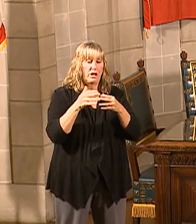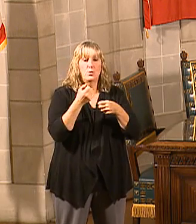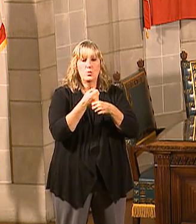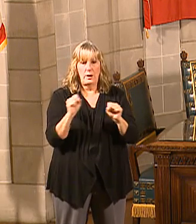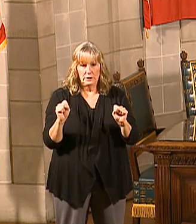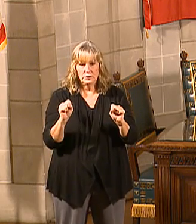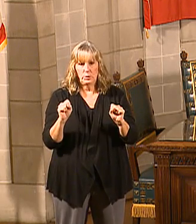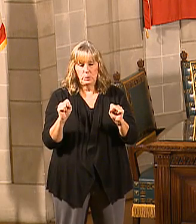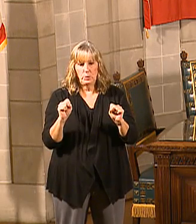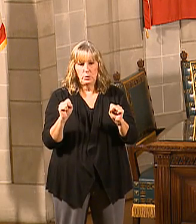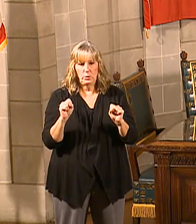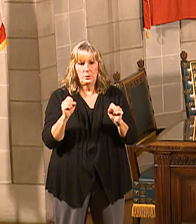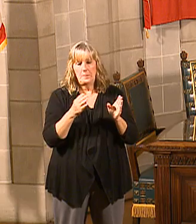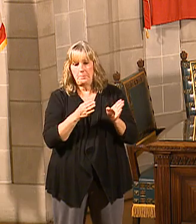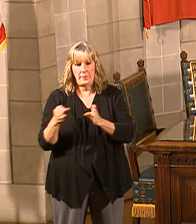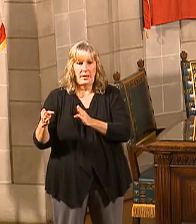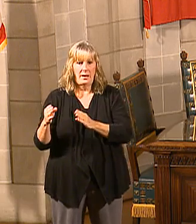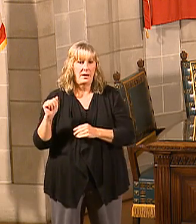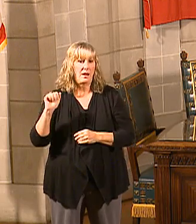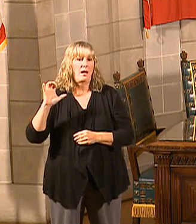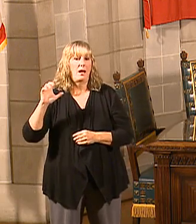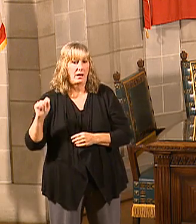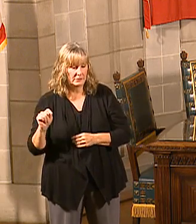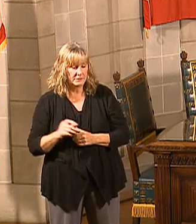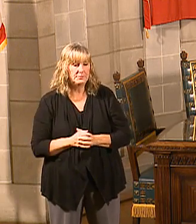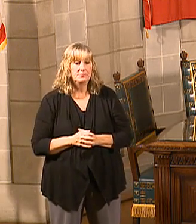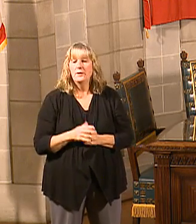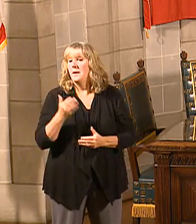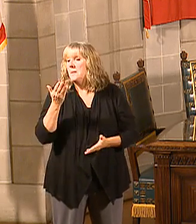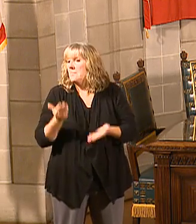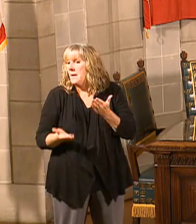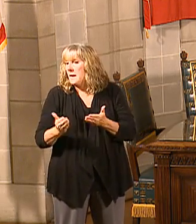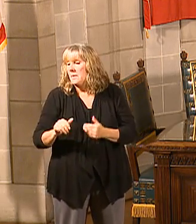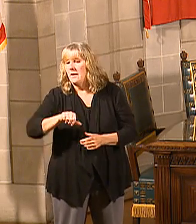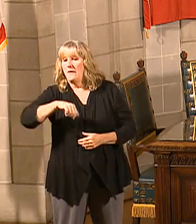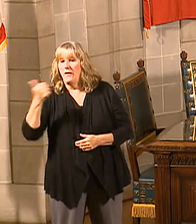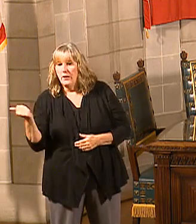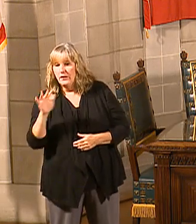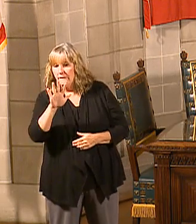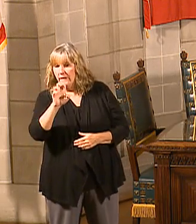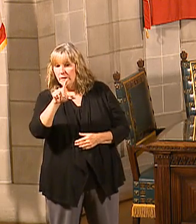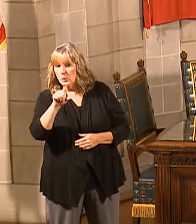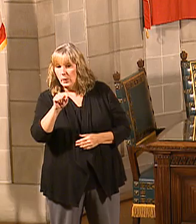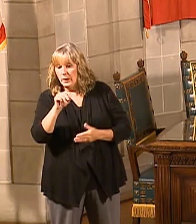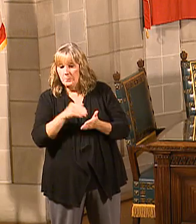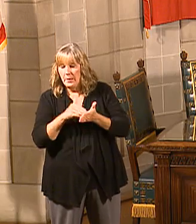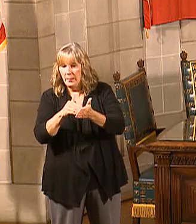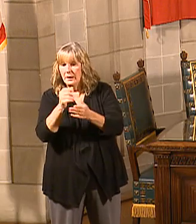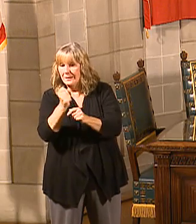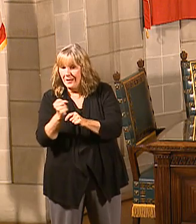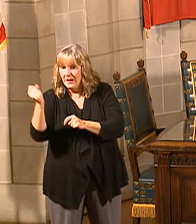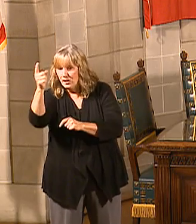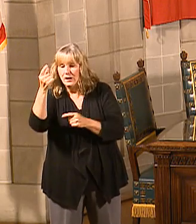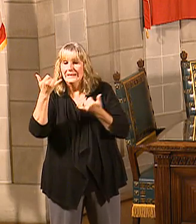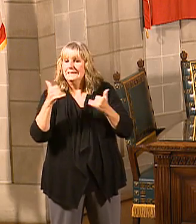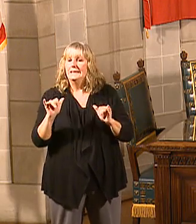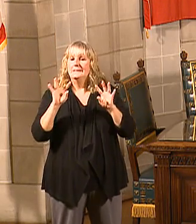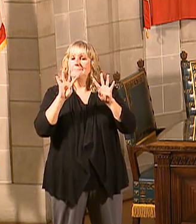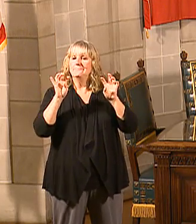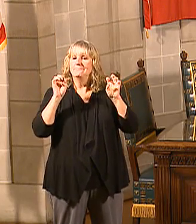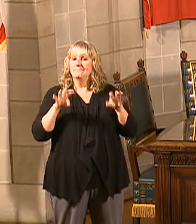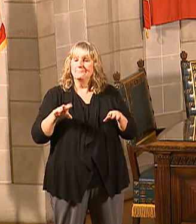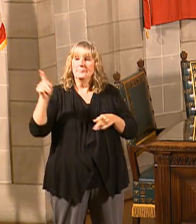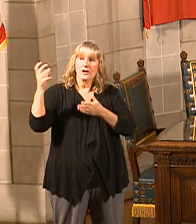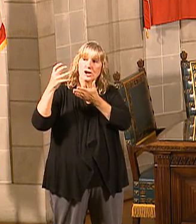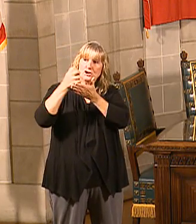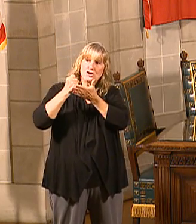dollars. We may get another $520 million next year, but that is still up in the air because the Treasury said